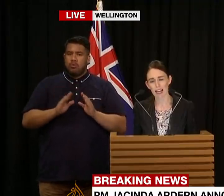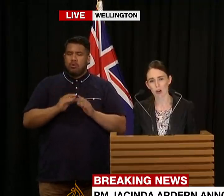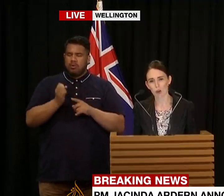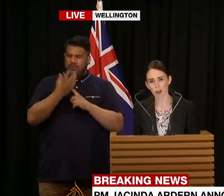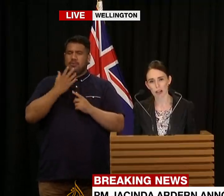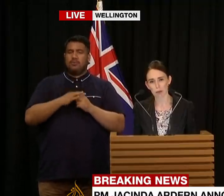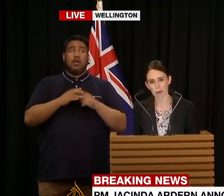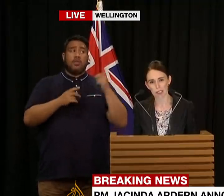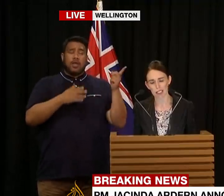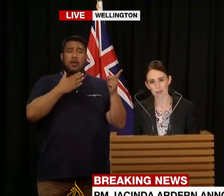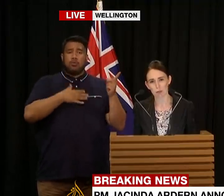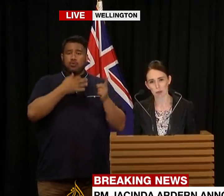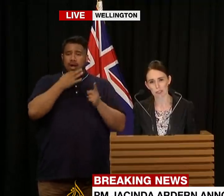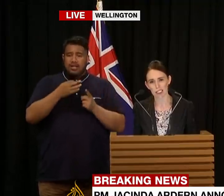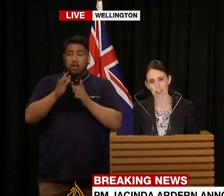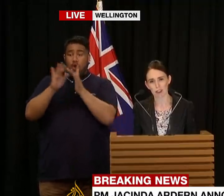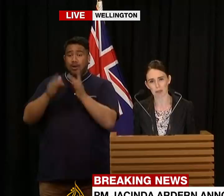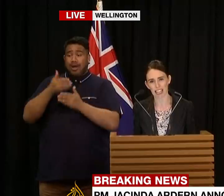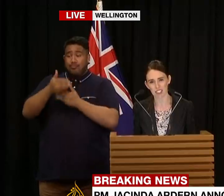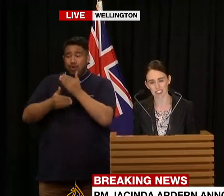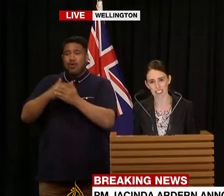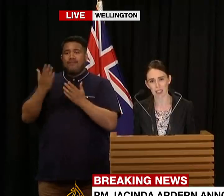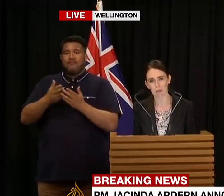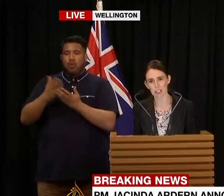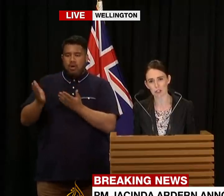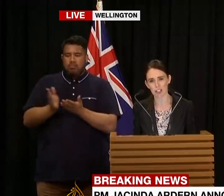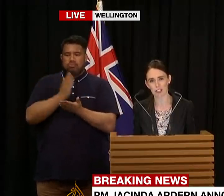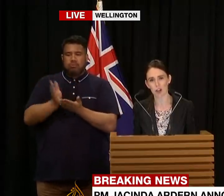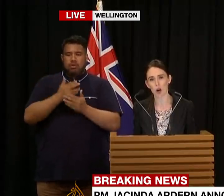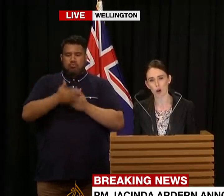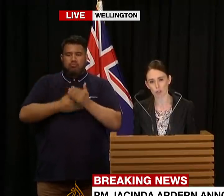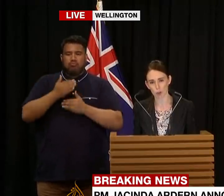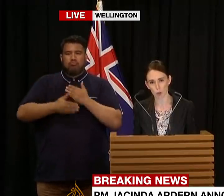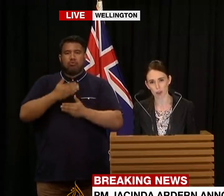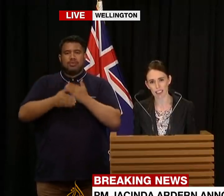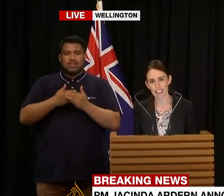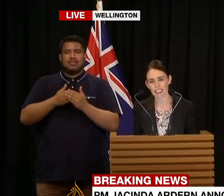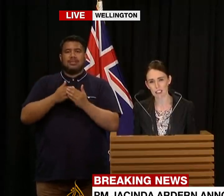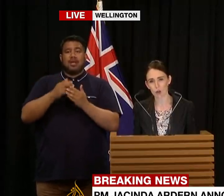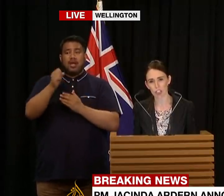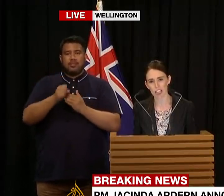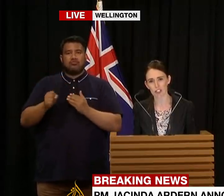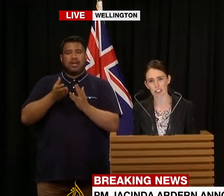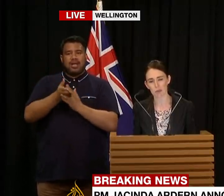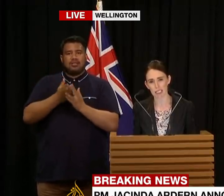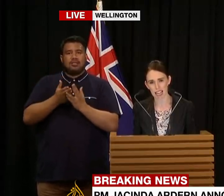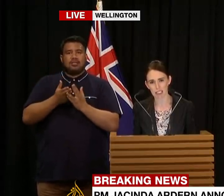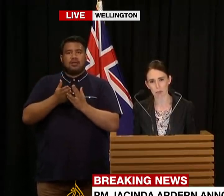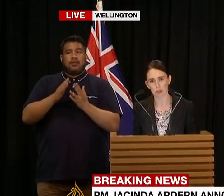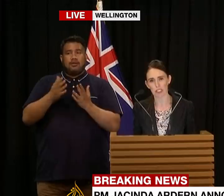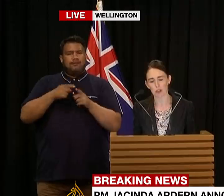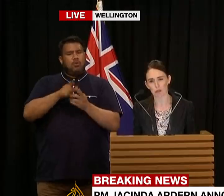add an online process for the processing of applications and the administration of the law. It did not change the